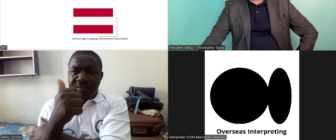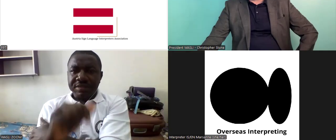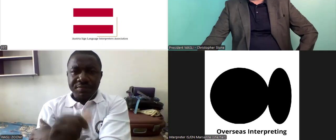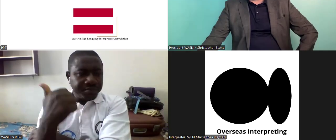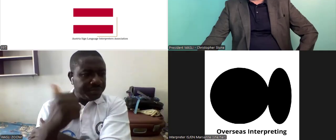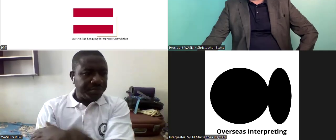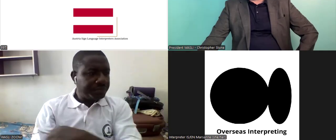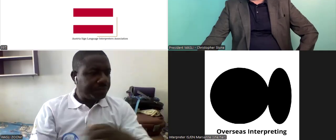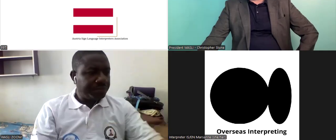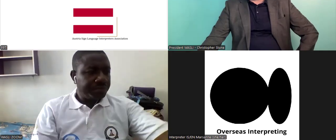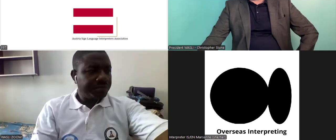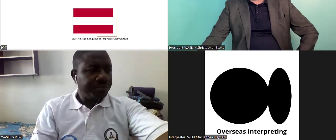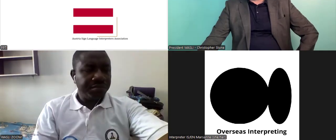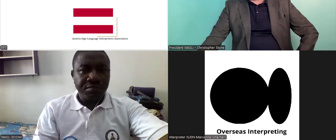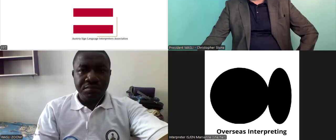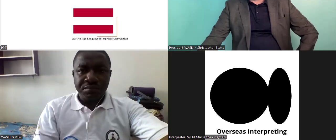Yeah, added, sir.